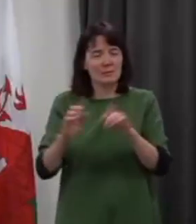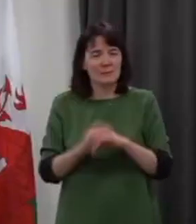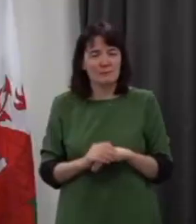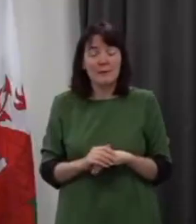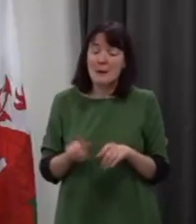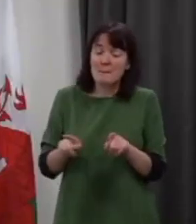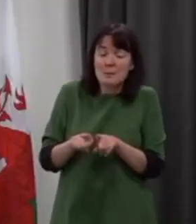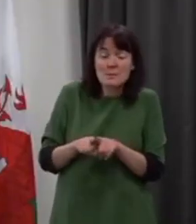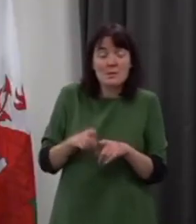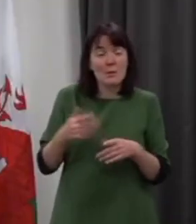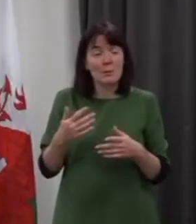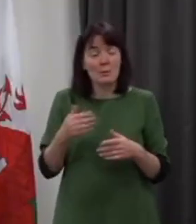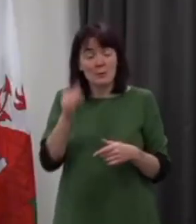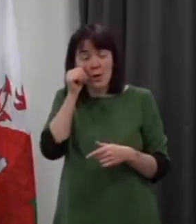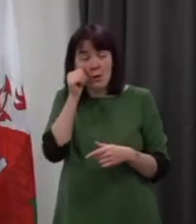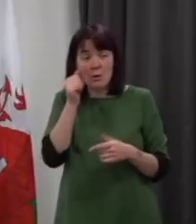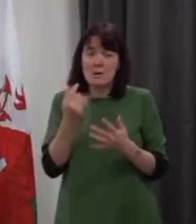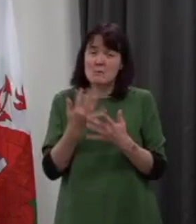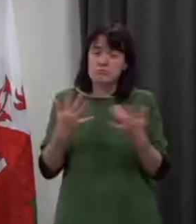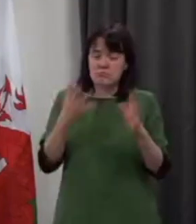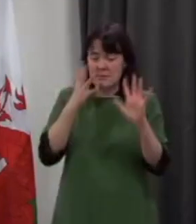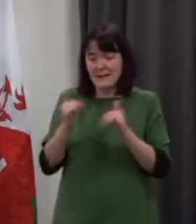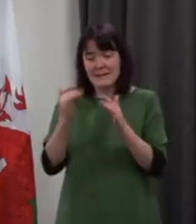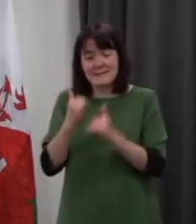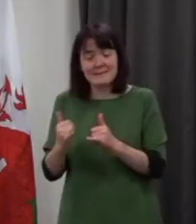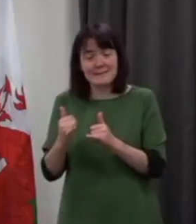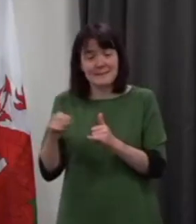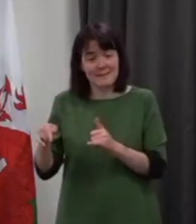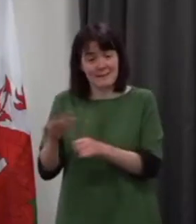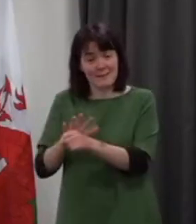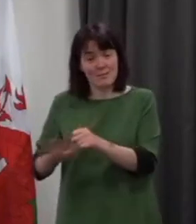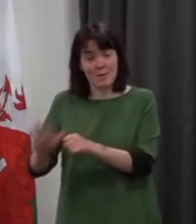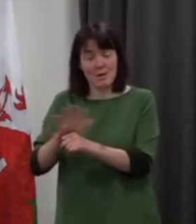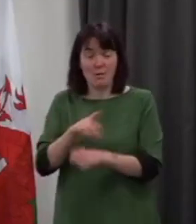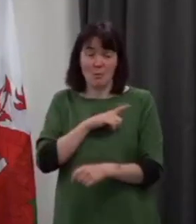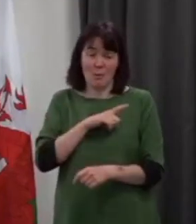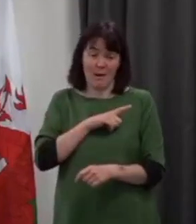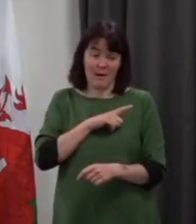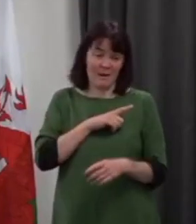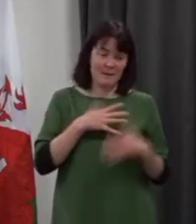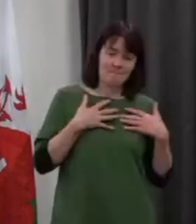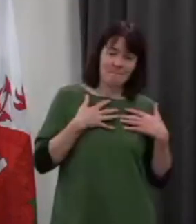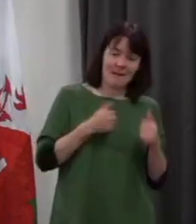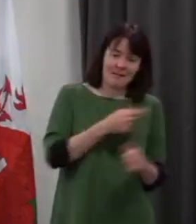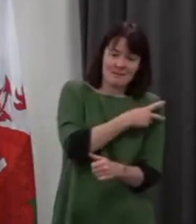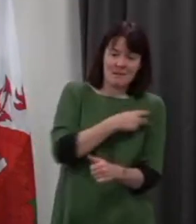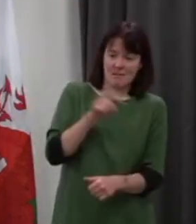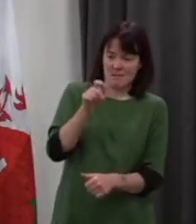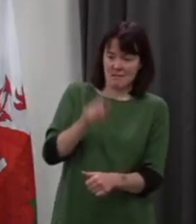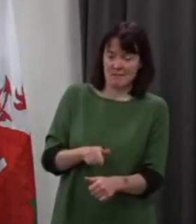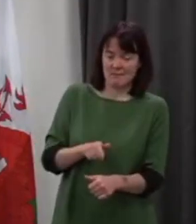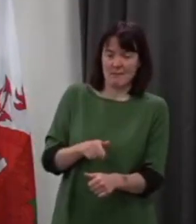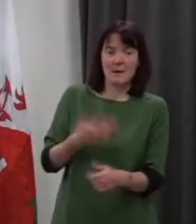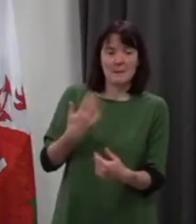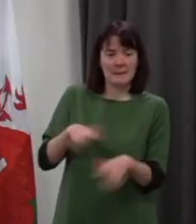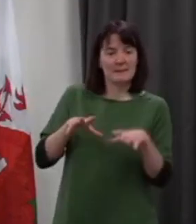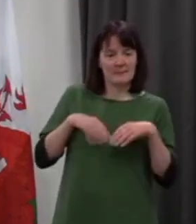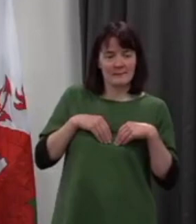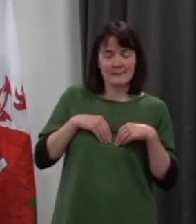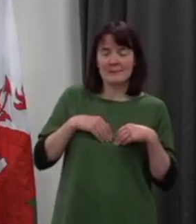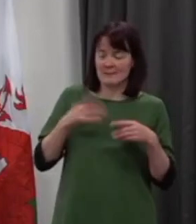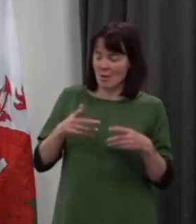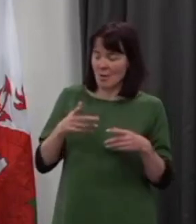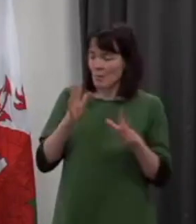NHS member of staff who early on was symptomatic and tested positive, so lots of persons contacted within the health service and